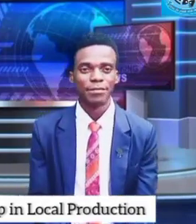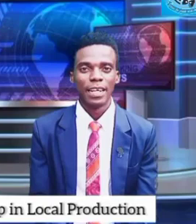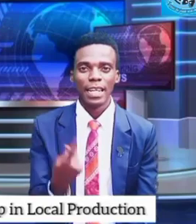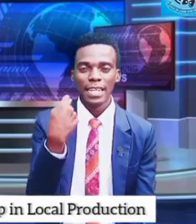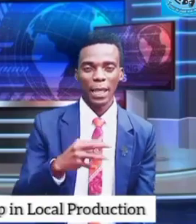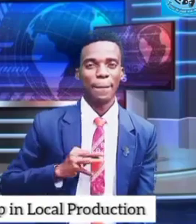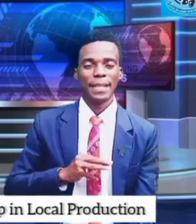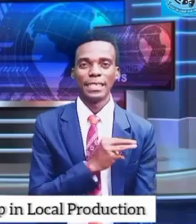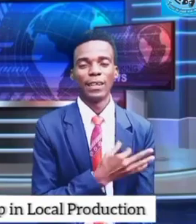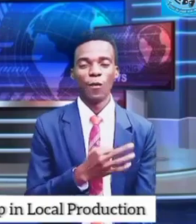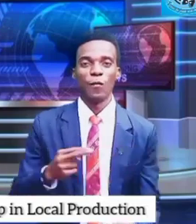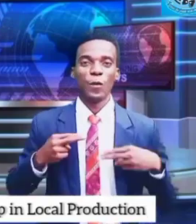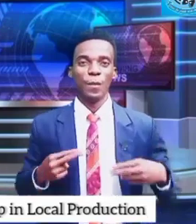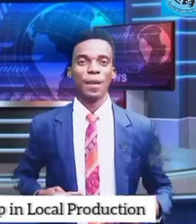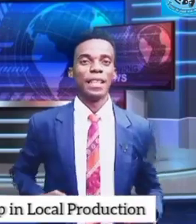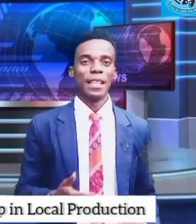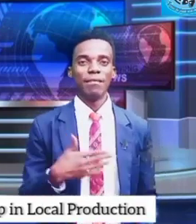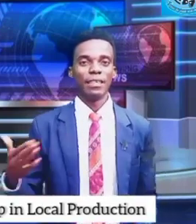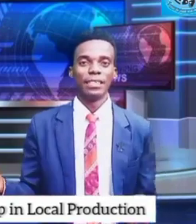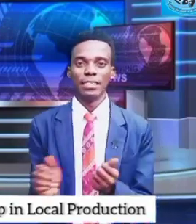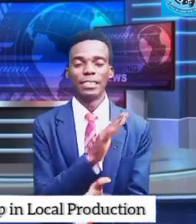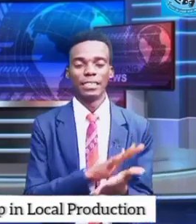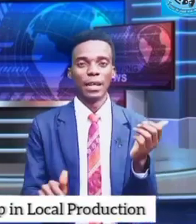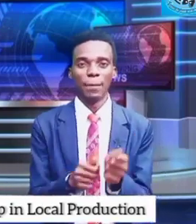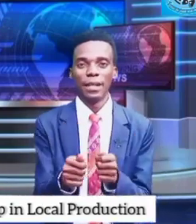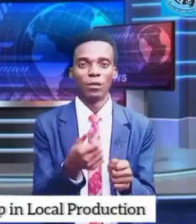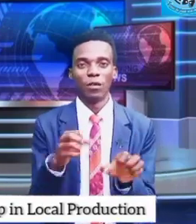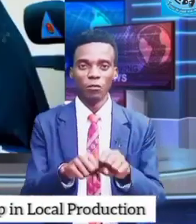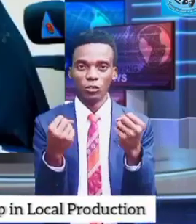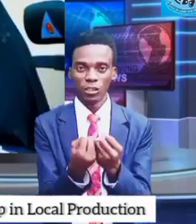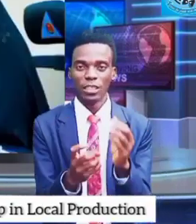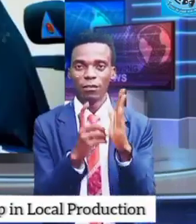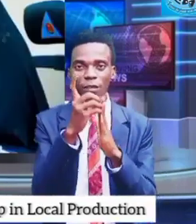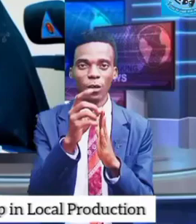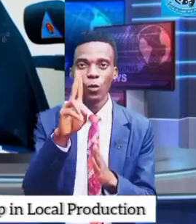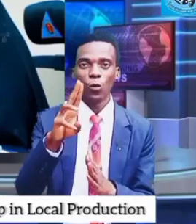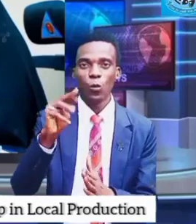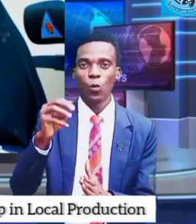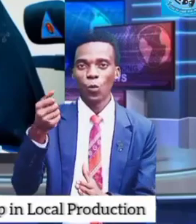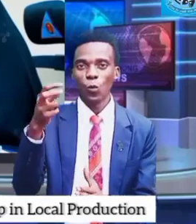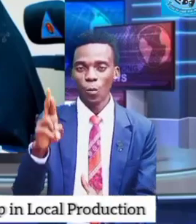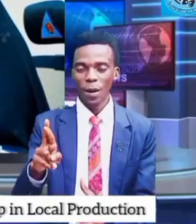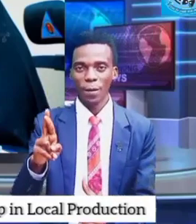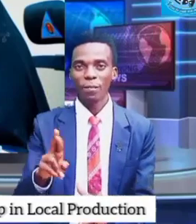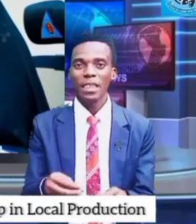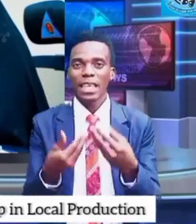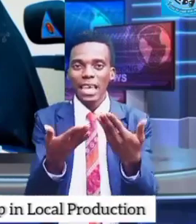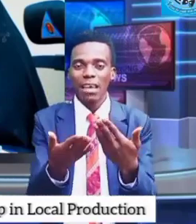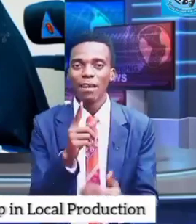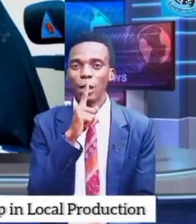The Minister of Humanitarian Affairs, Disaster Management of Social Development, Asadiya Umar Farouk,